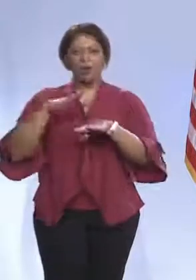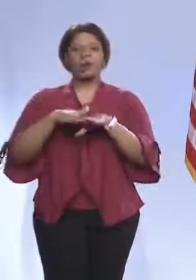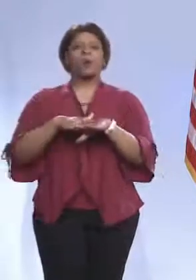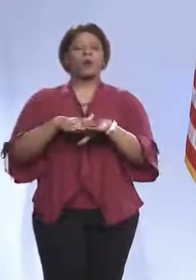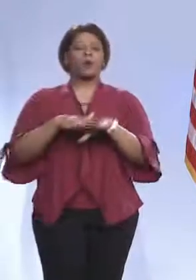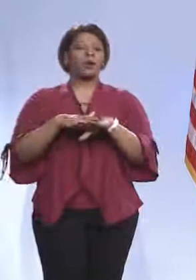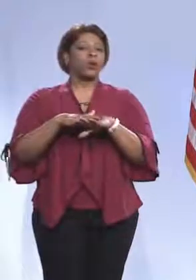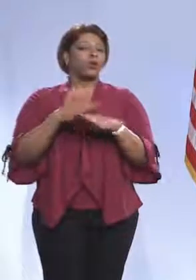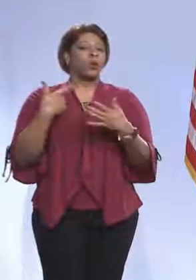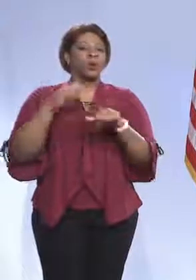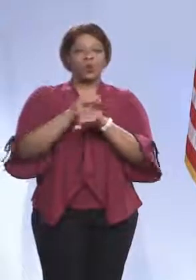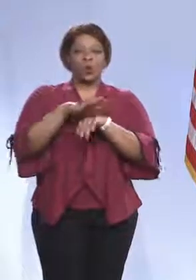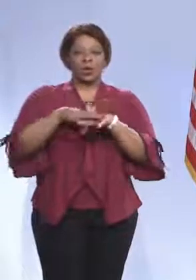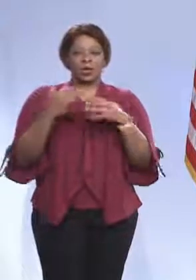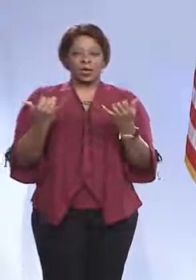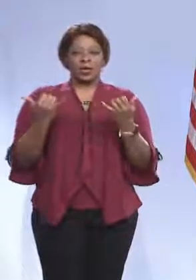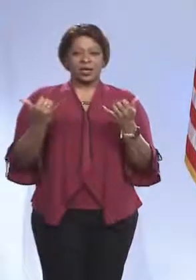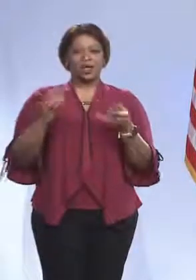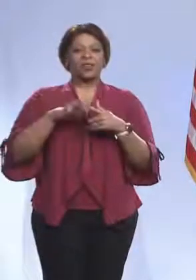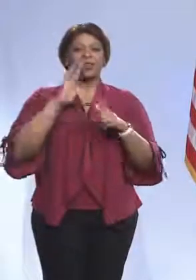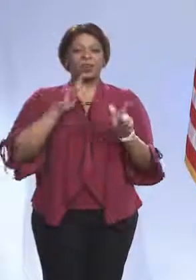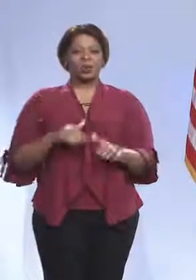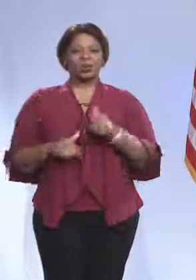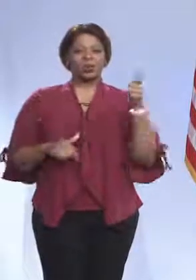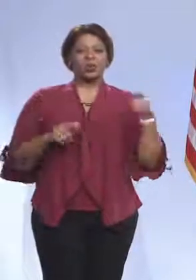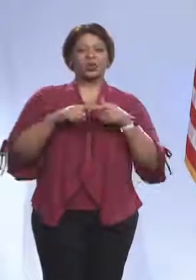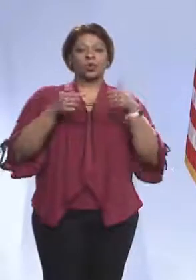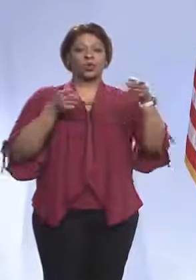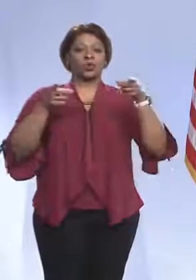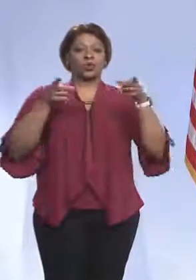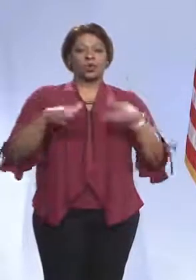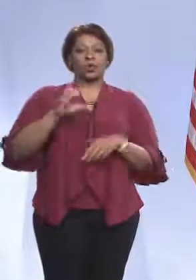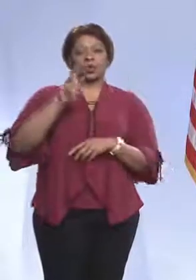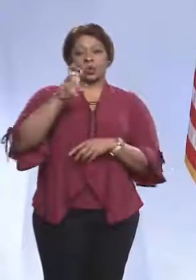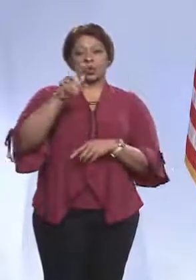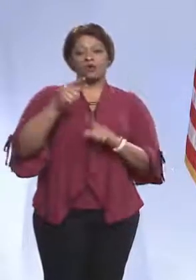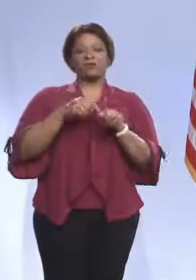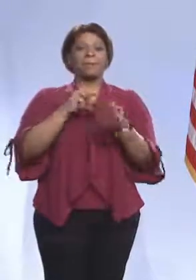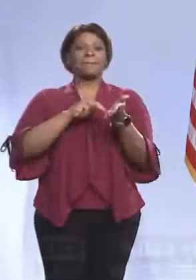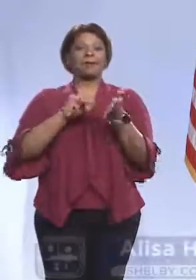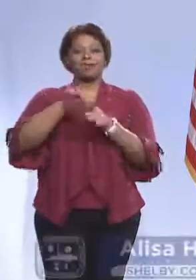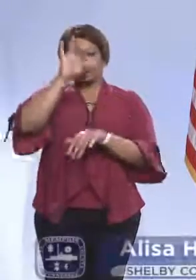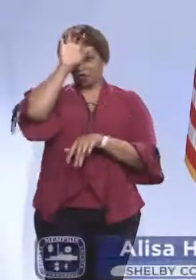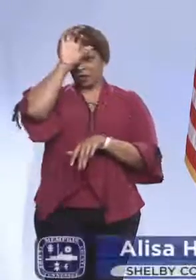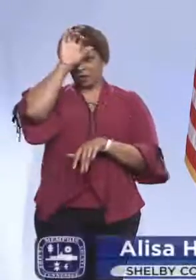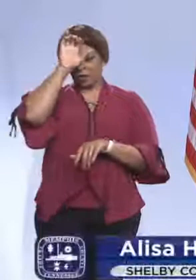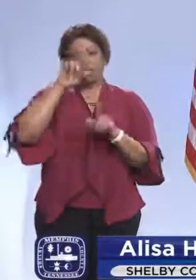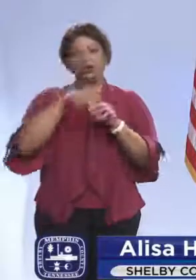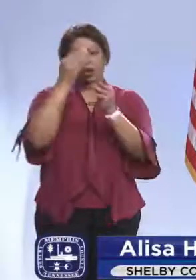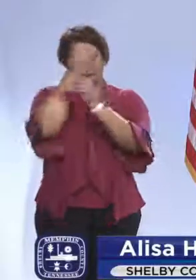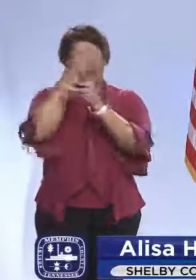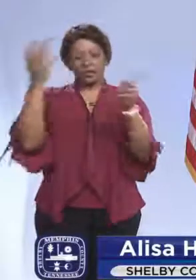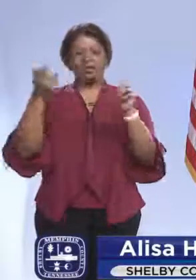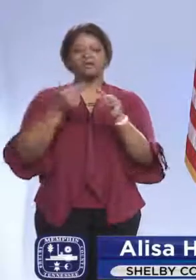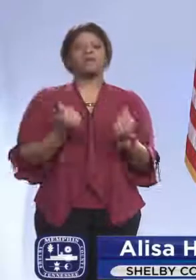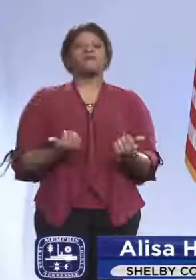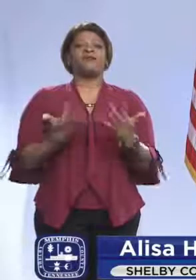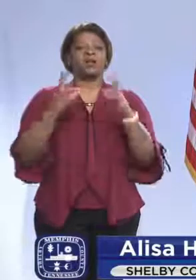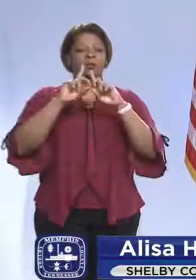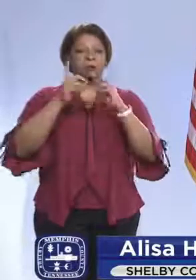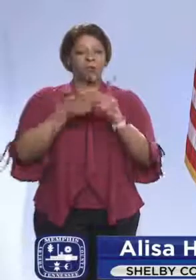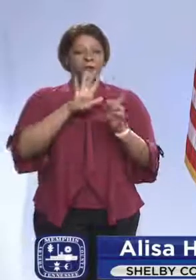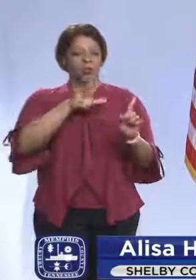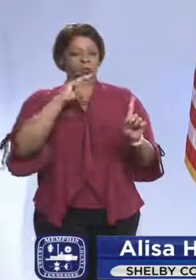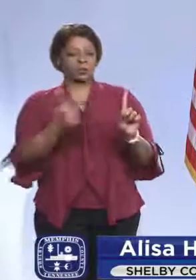that we're working with, and then I'm going to turn it over to Director Sweat from the Memphis Fire Department to give an update from the fire department